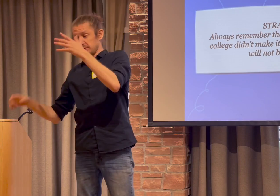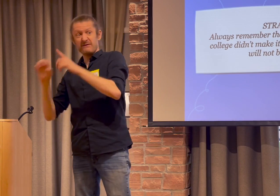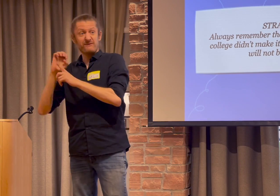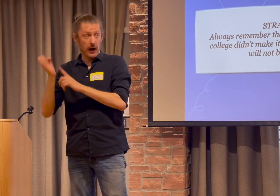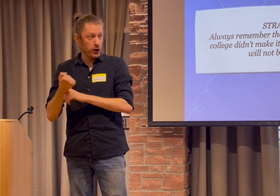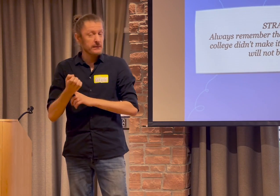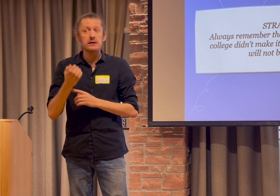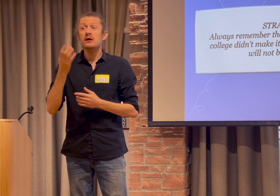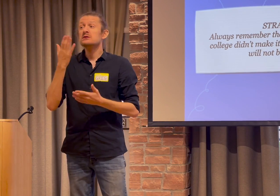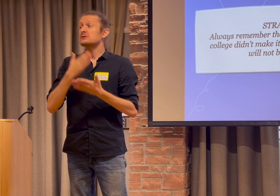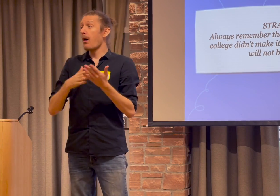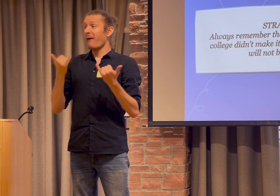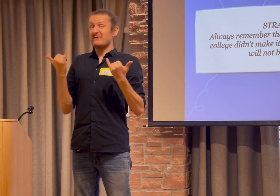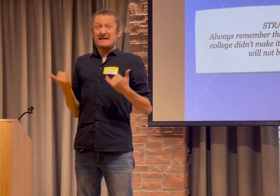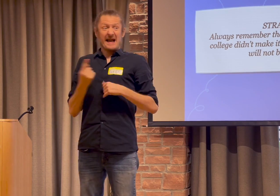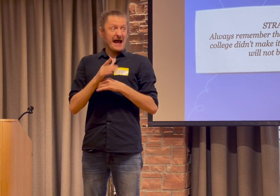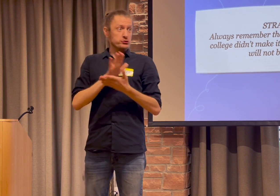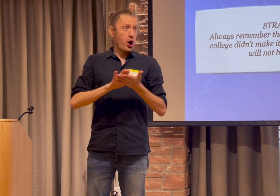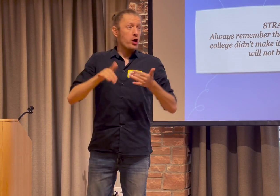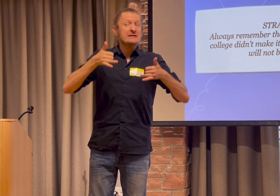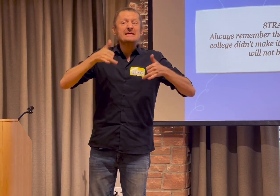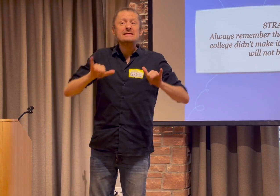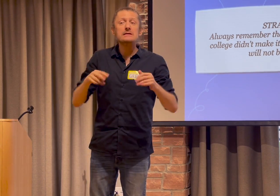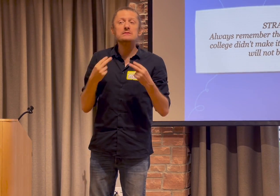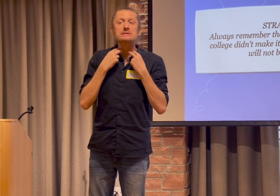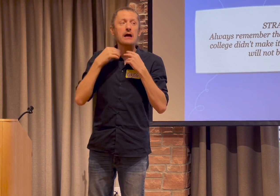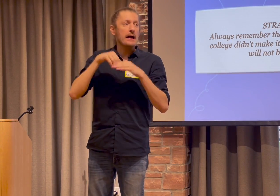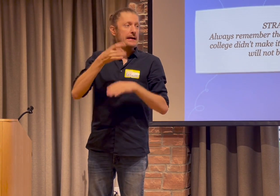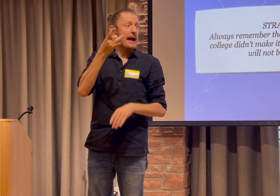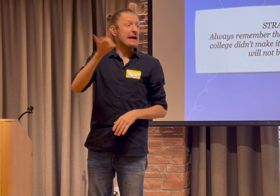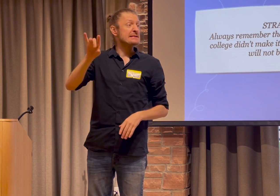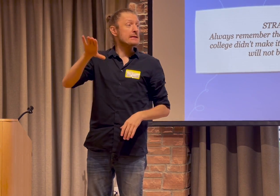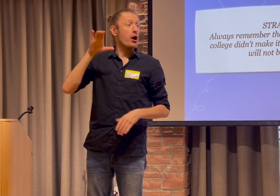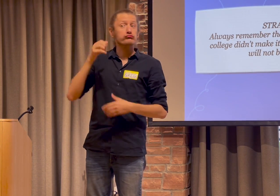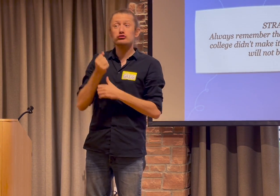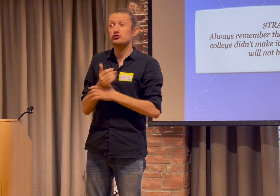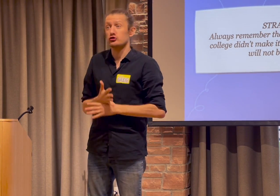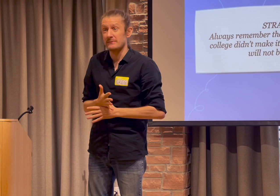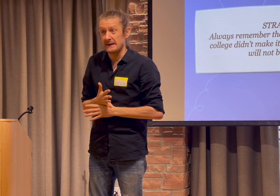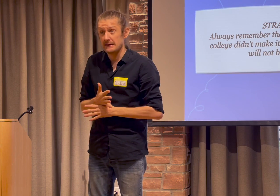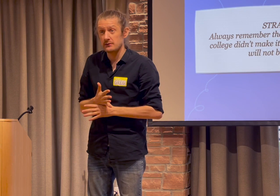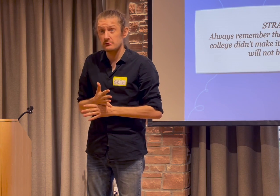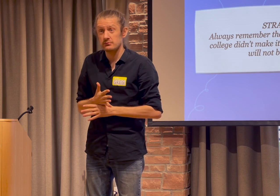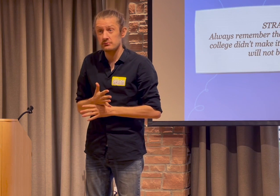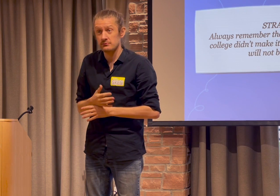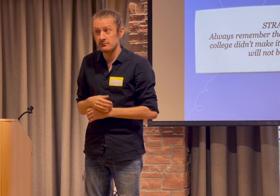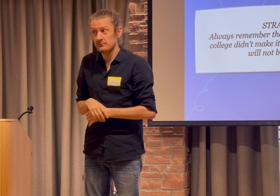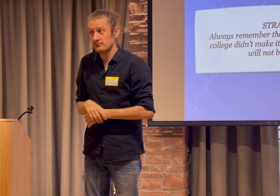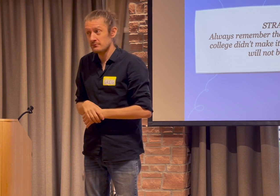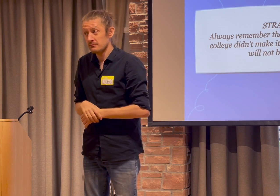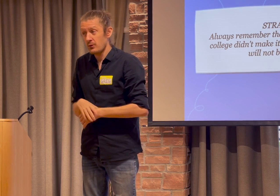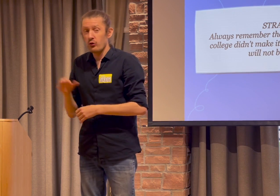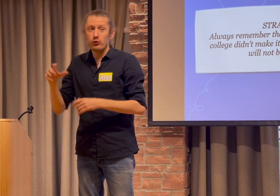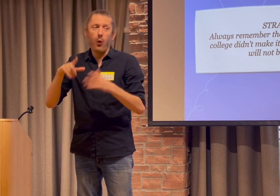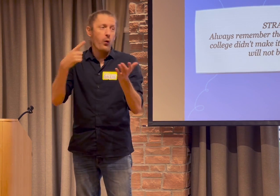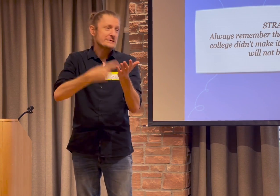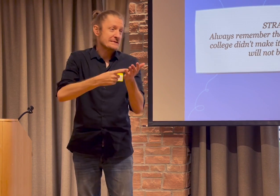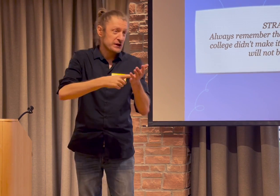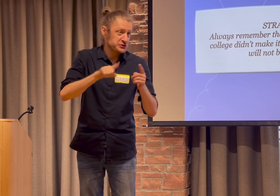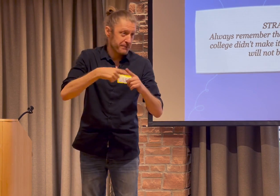hearing, white, privileged environment, and it feels as though we're still stuck in 1800s Germany